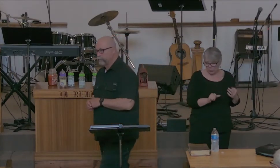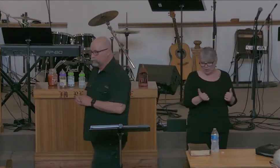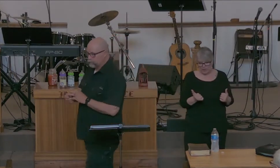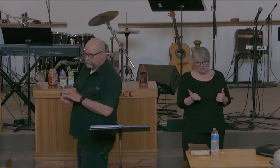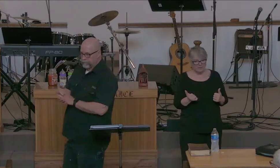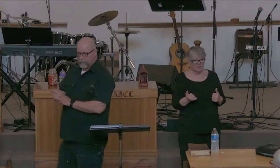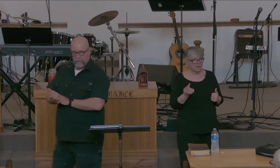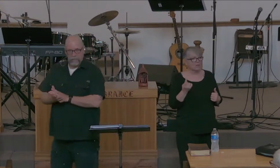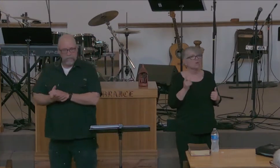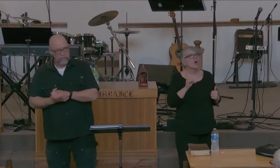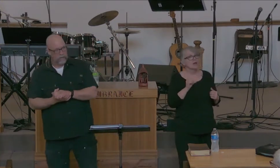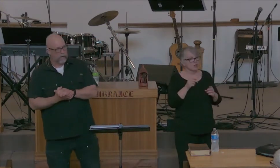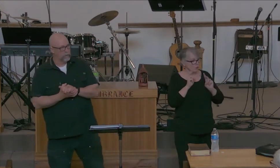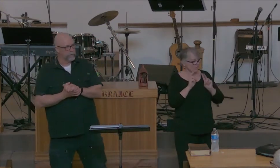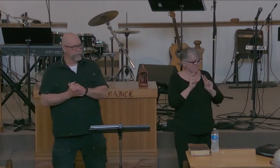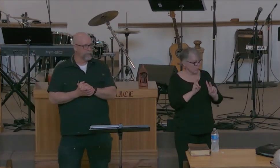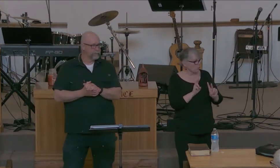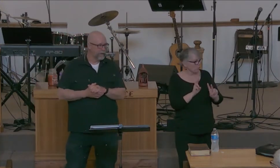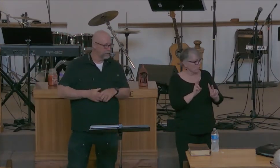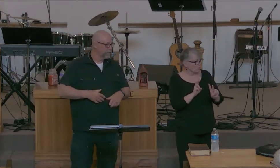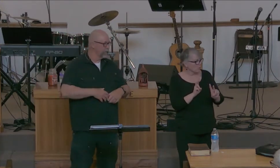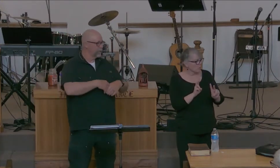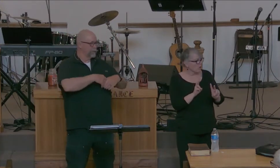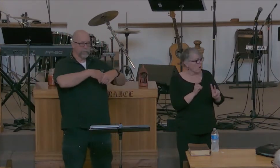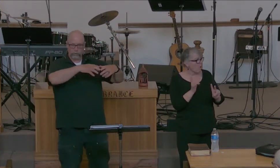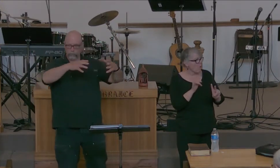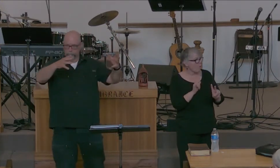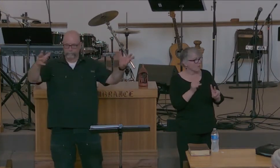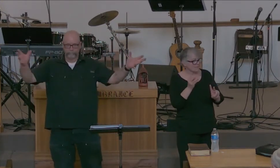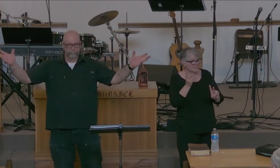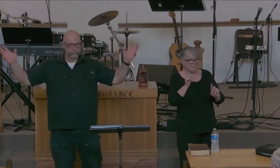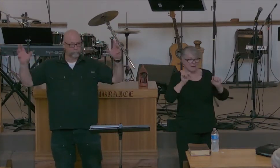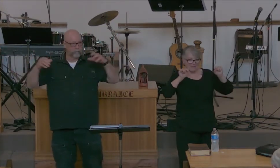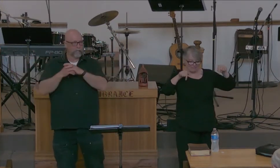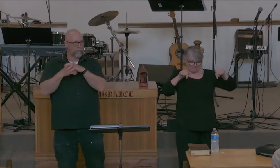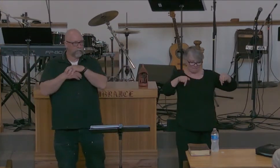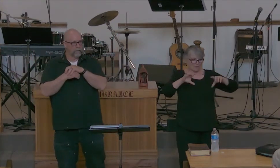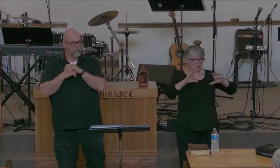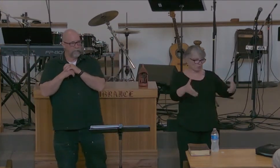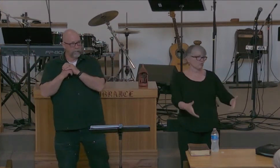I do a funeral, I always think about this crew.